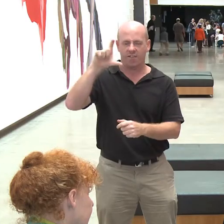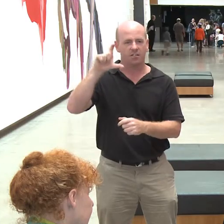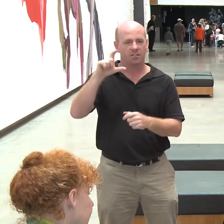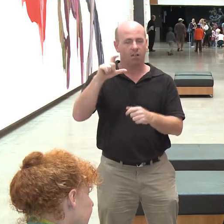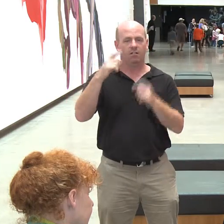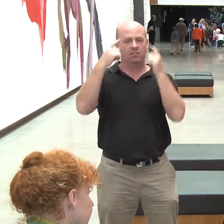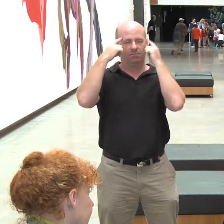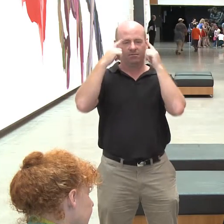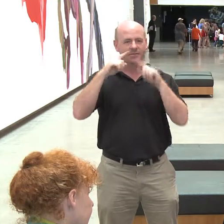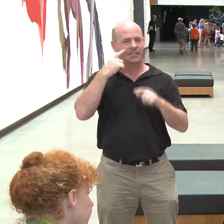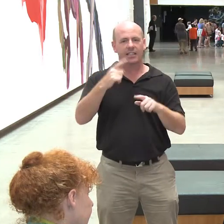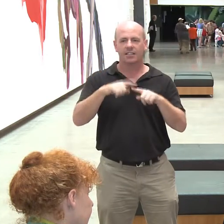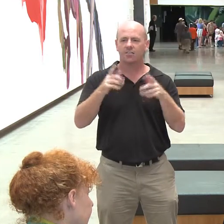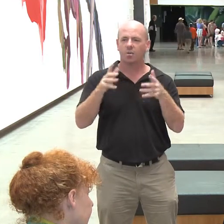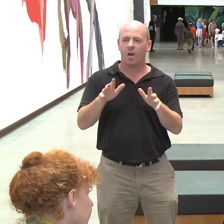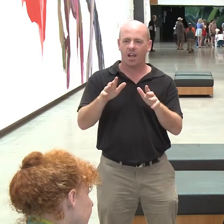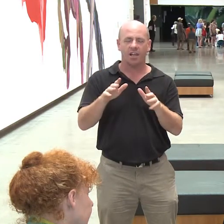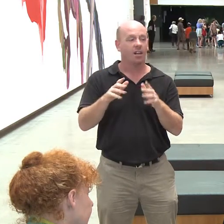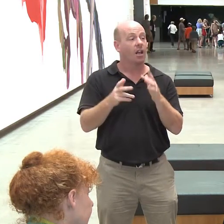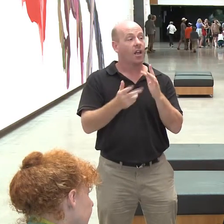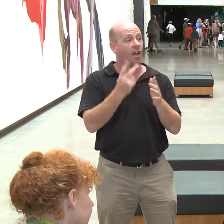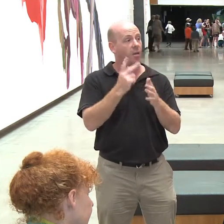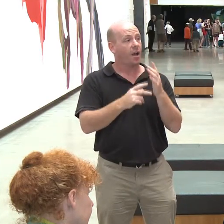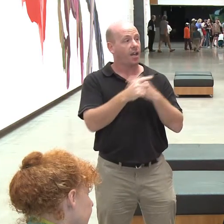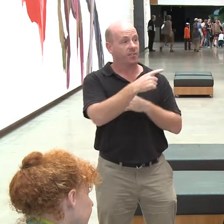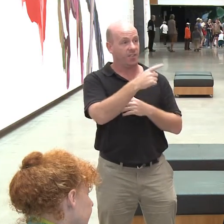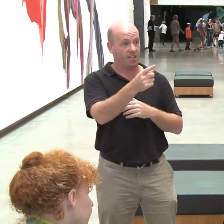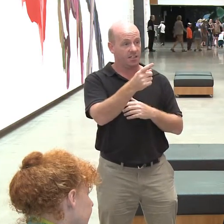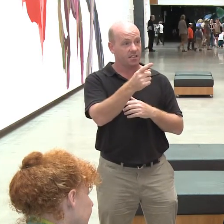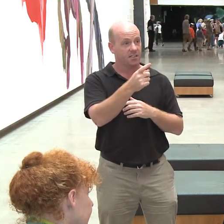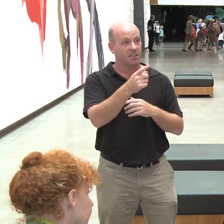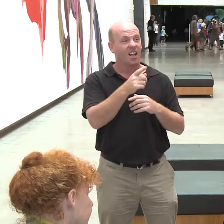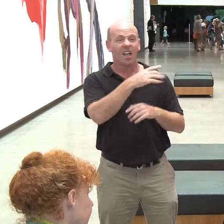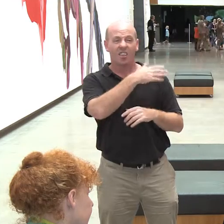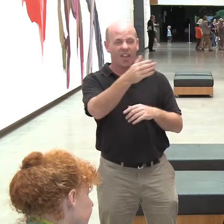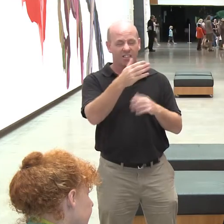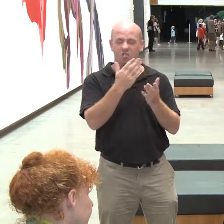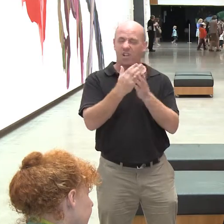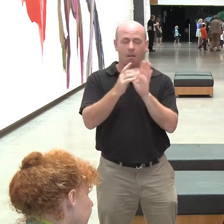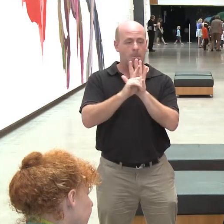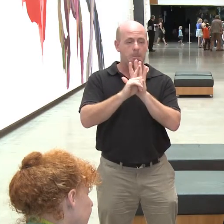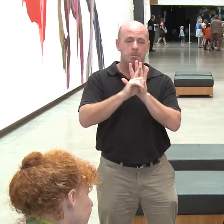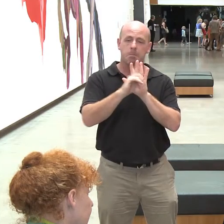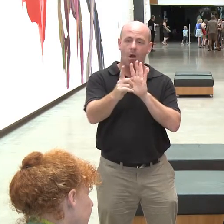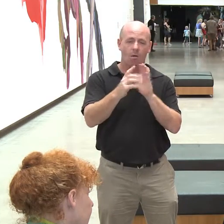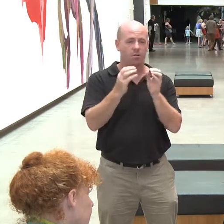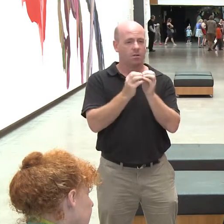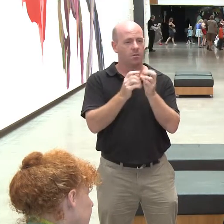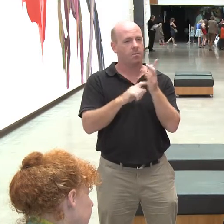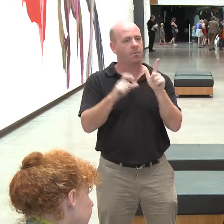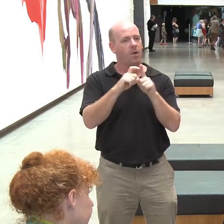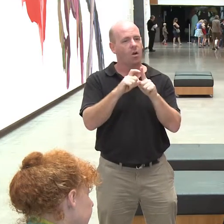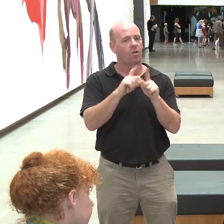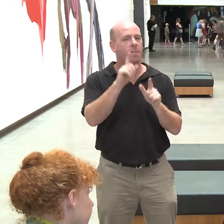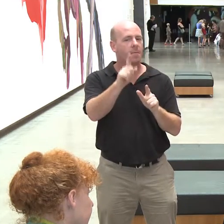them in a different way. The other aspect to this is that even though it's a very bold, it looks like a very bold work, there is a